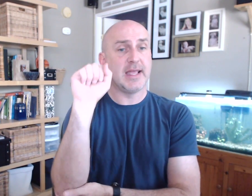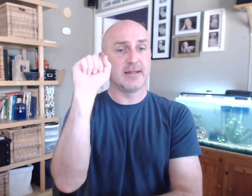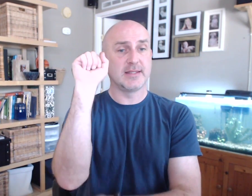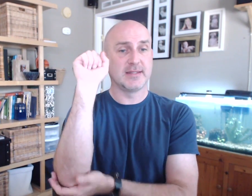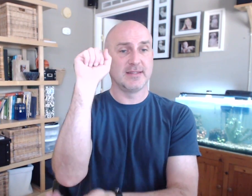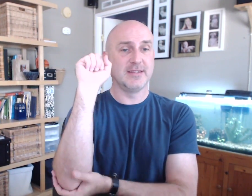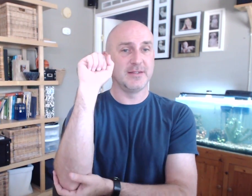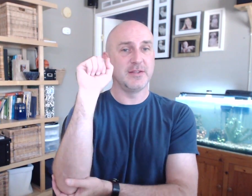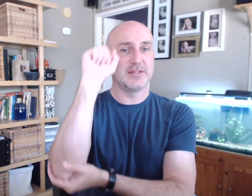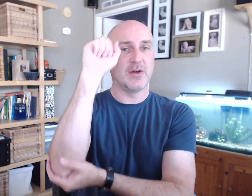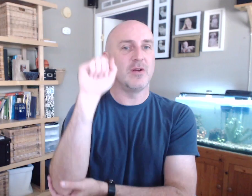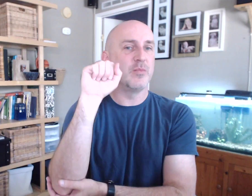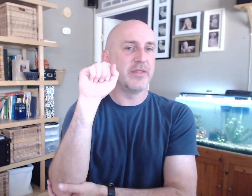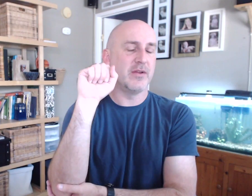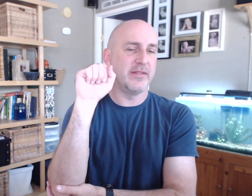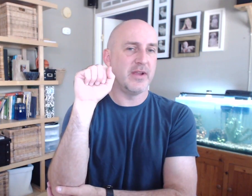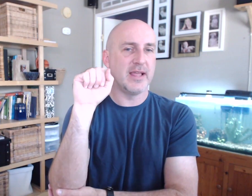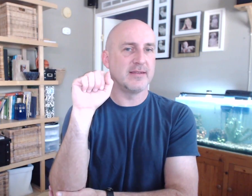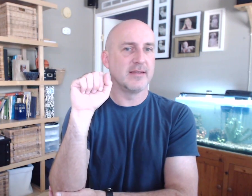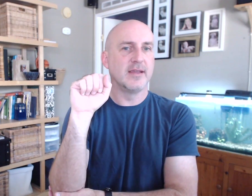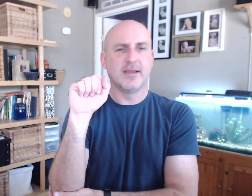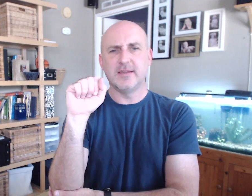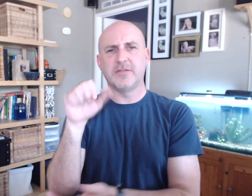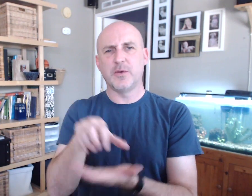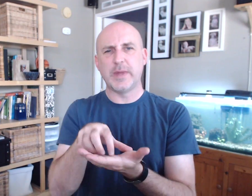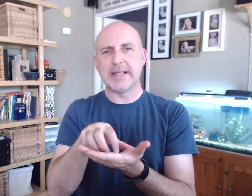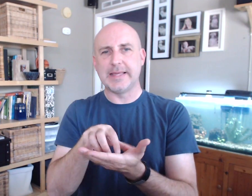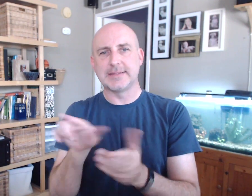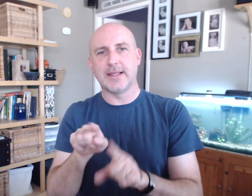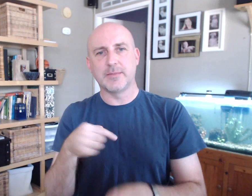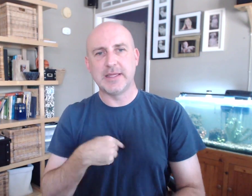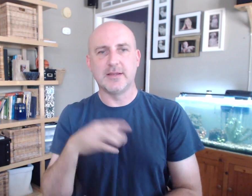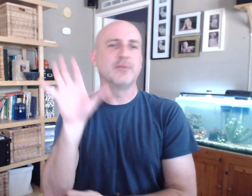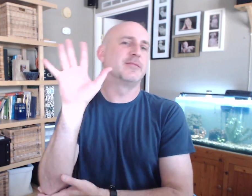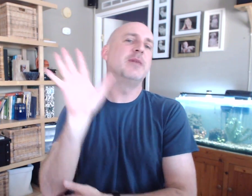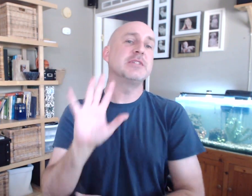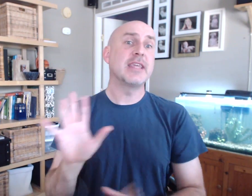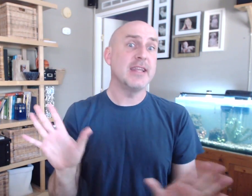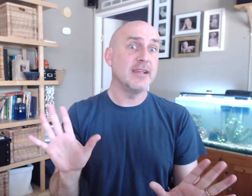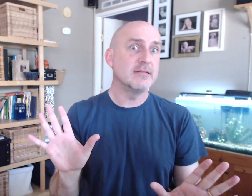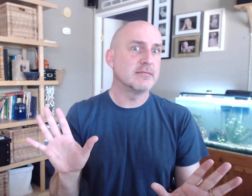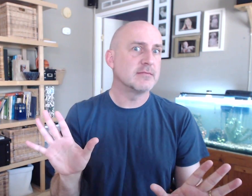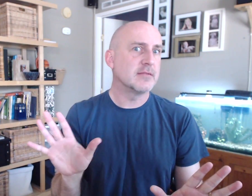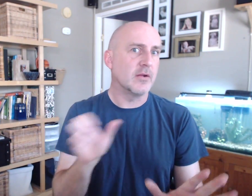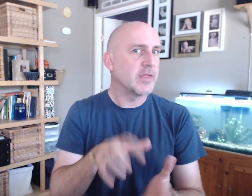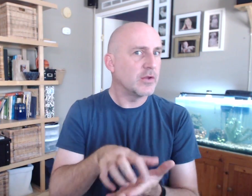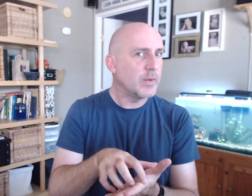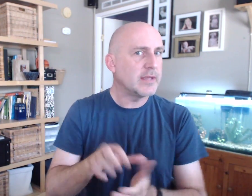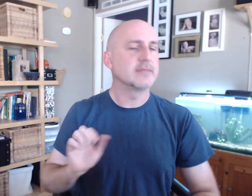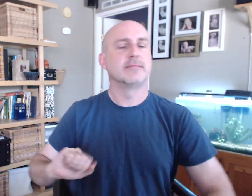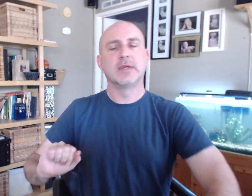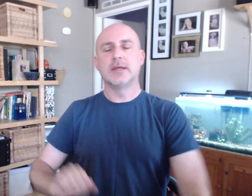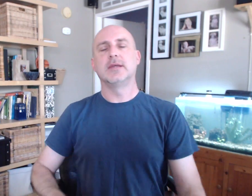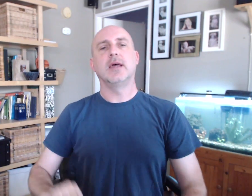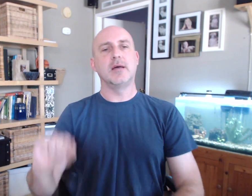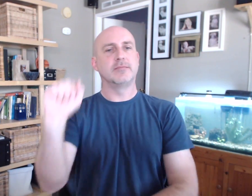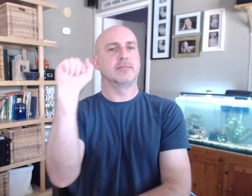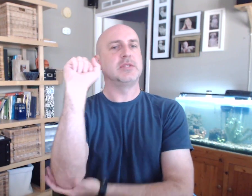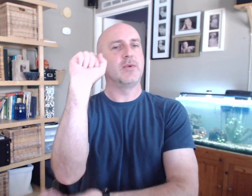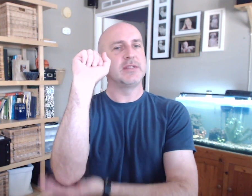hand, this arm with their other hand, if they're weaklings like me. No, I'm just kidding. I don't think you're weak. But you want to